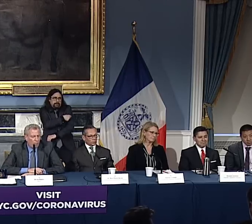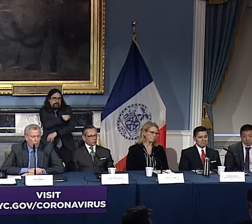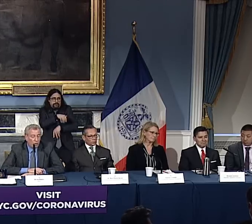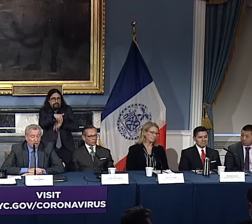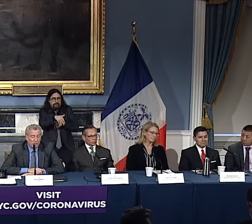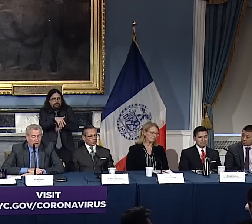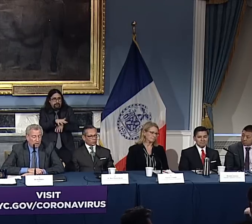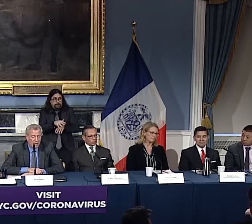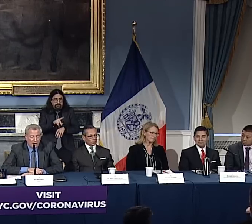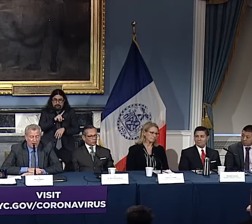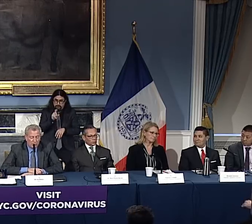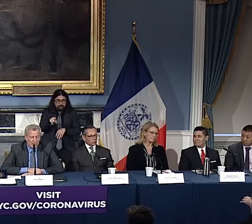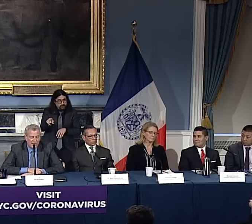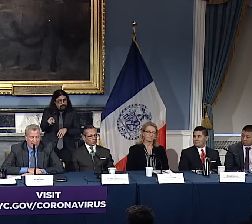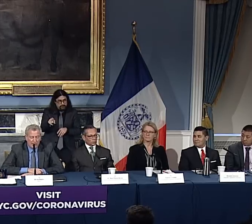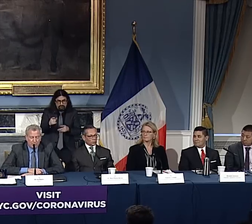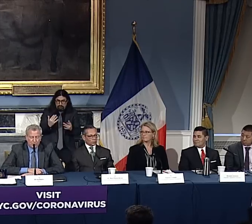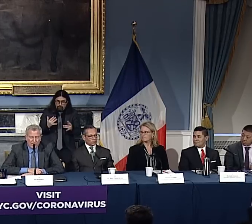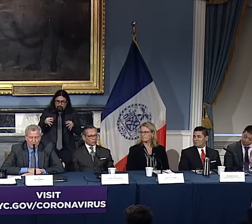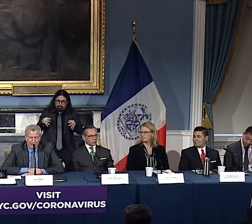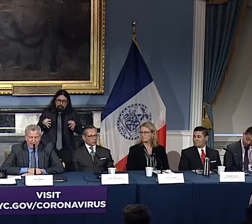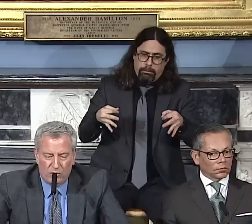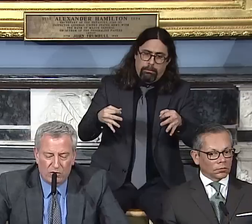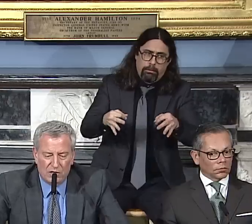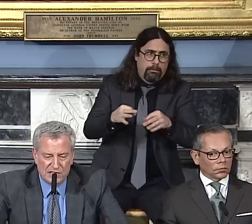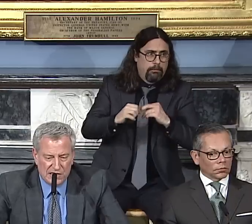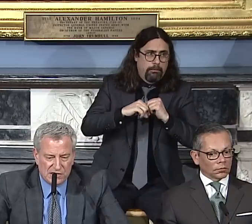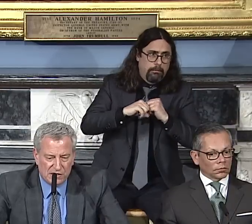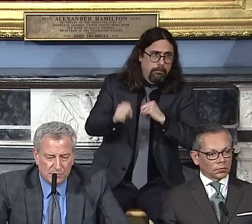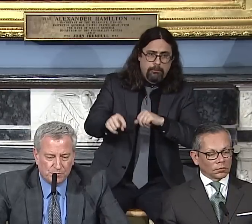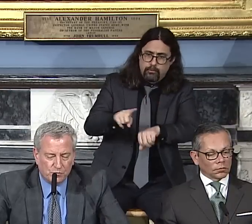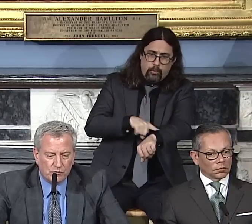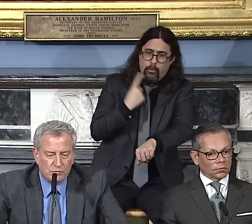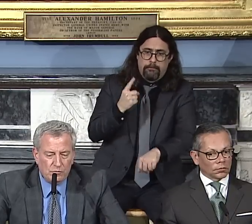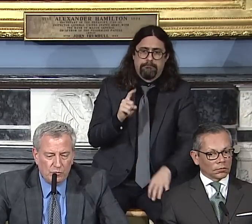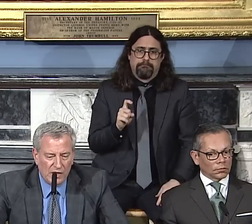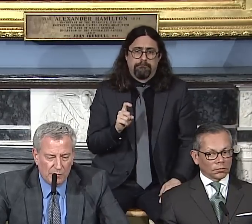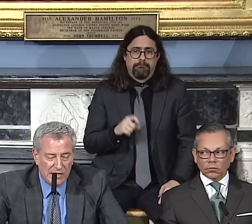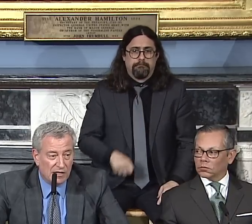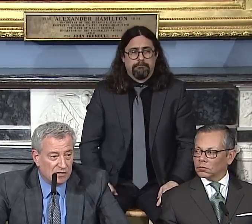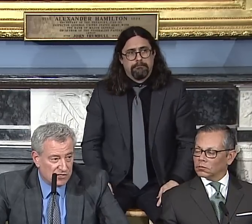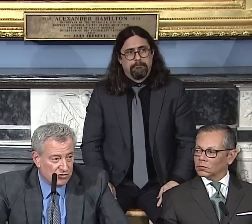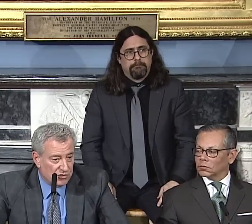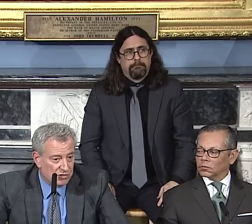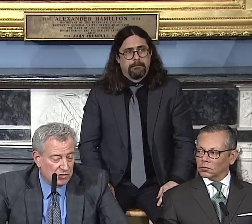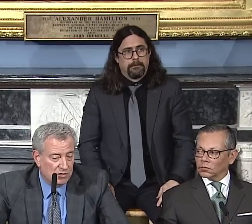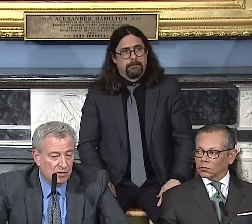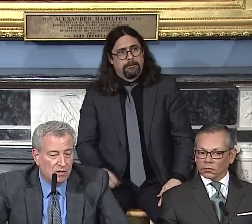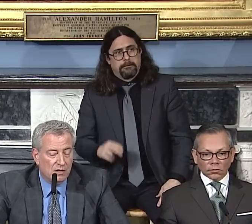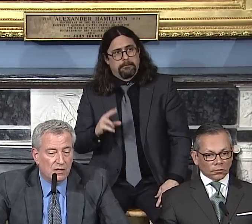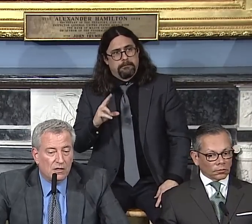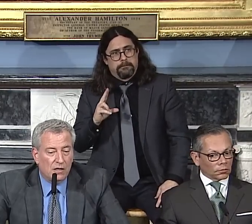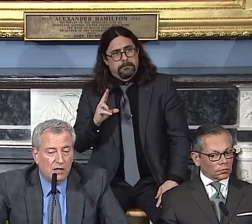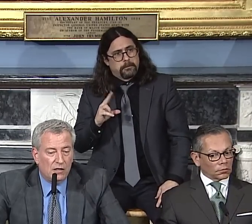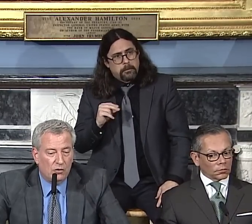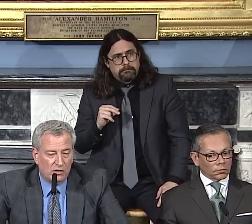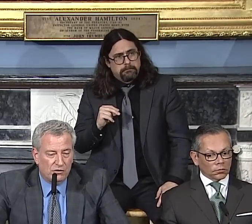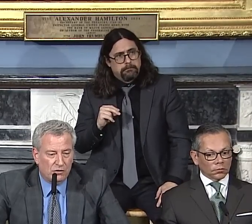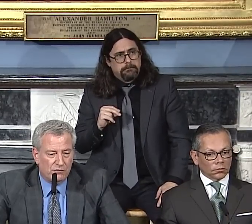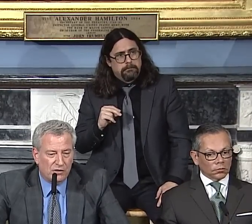at all? We have been every day, every hour assessing and making decisions. Look,